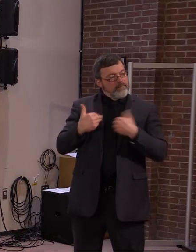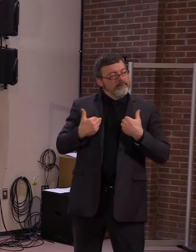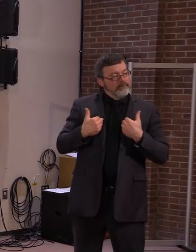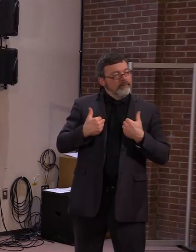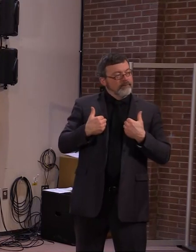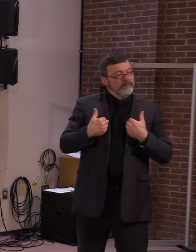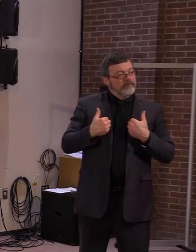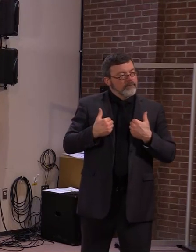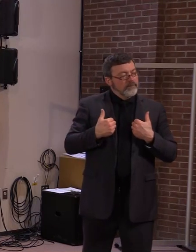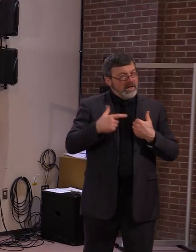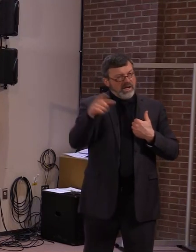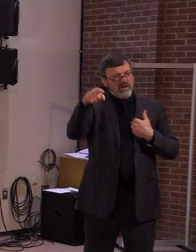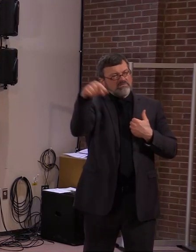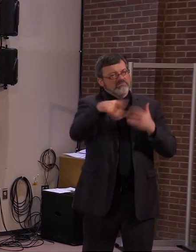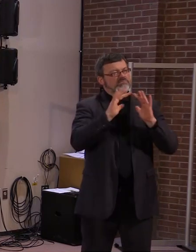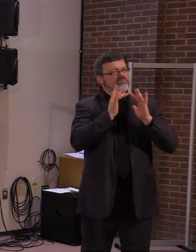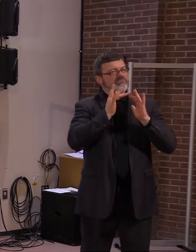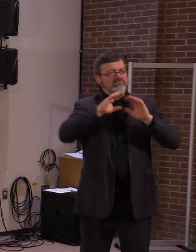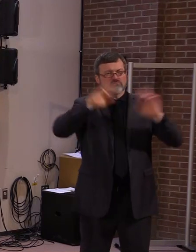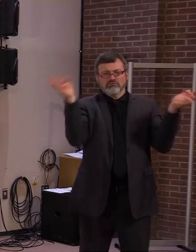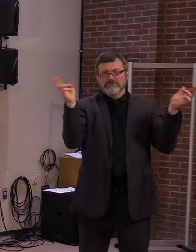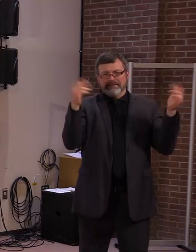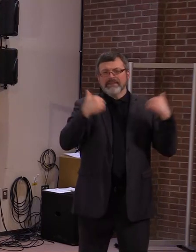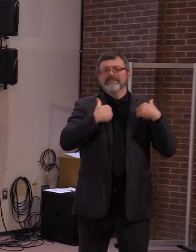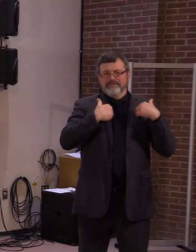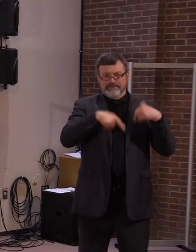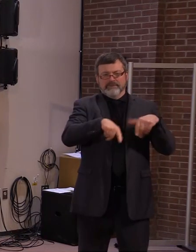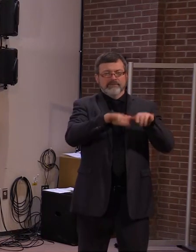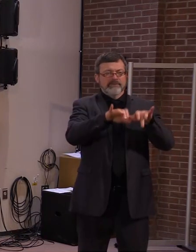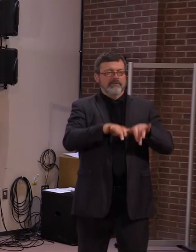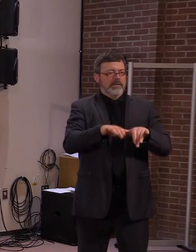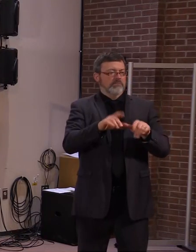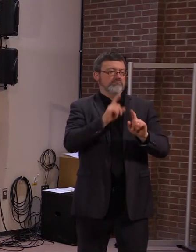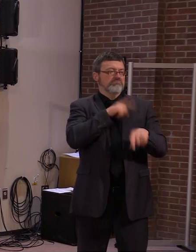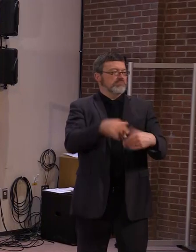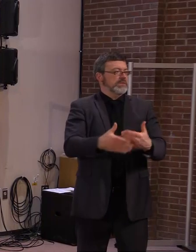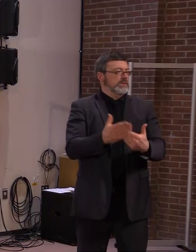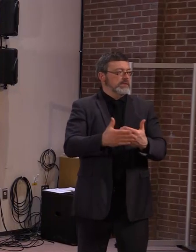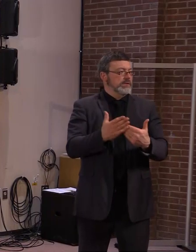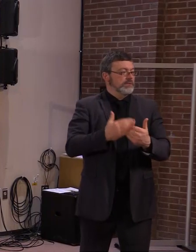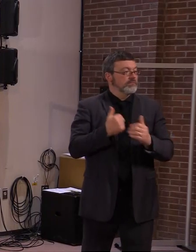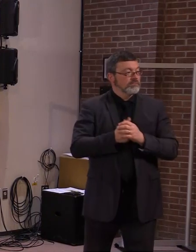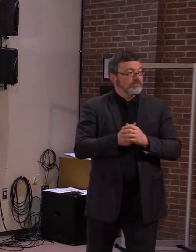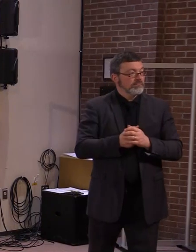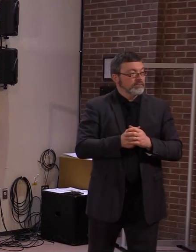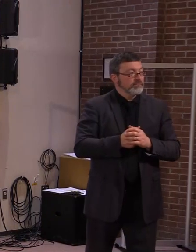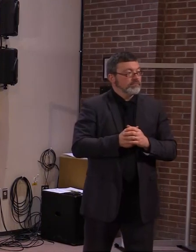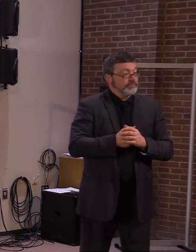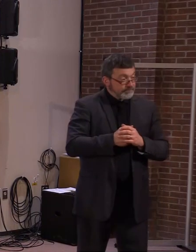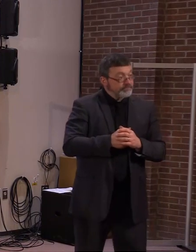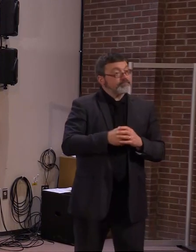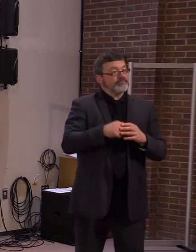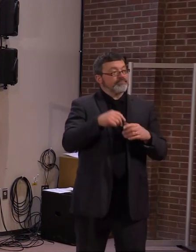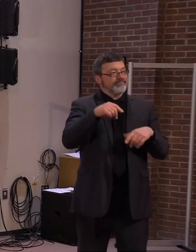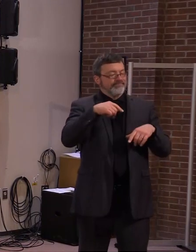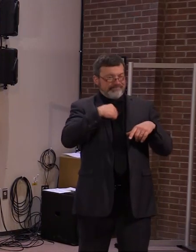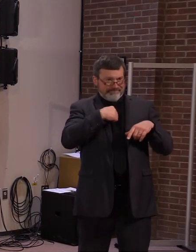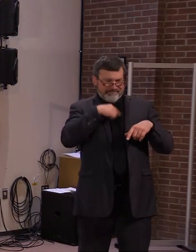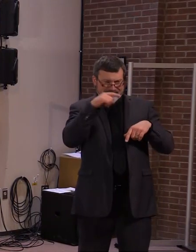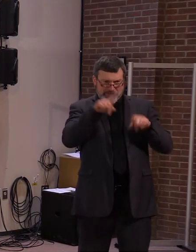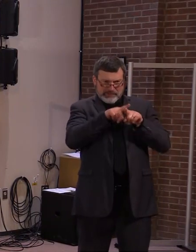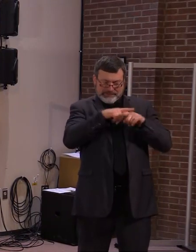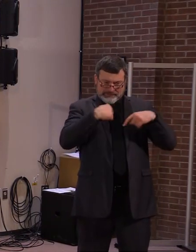reach out to your close contacts yourself rather than waiting for the Department of Health to contact